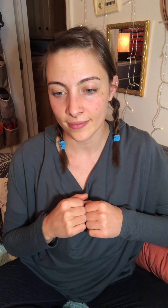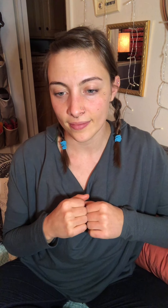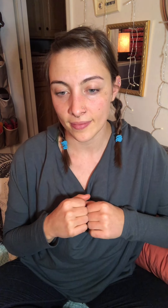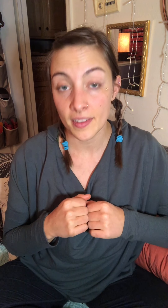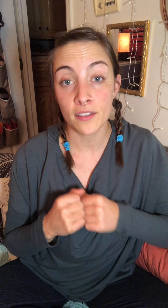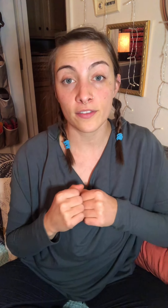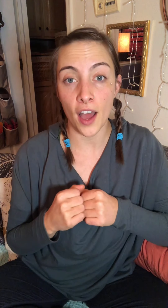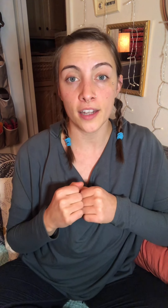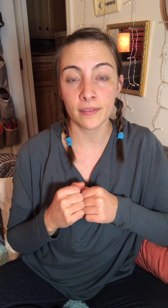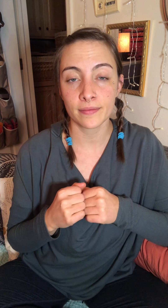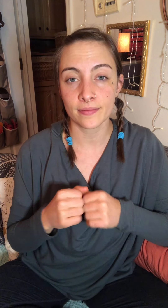fun,